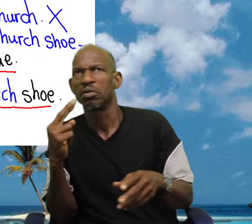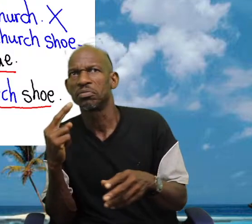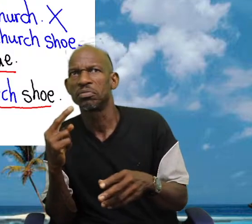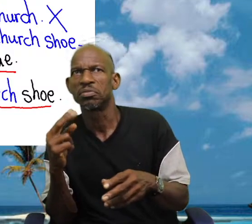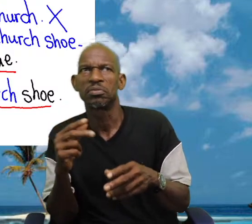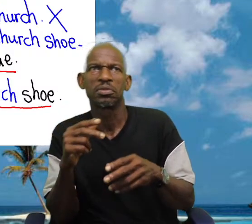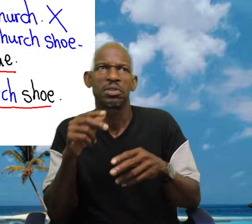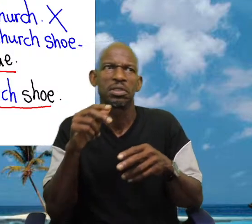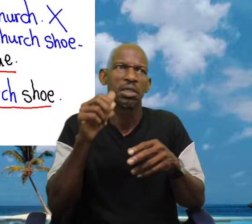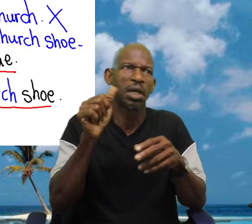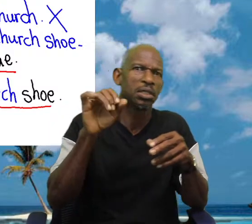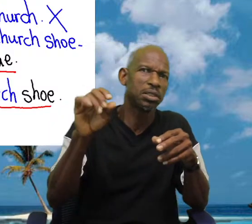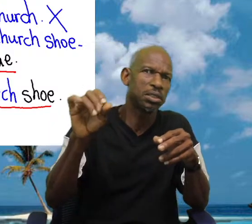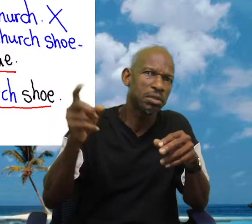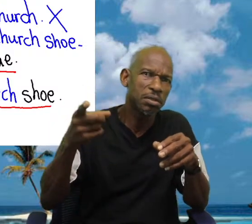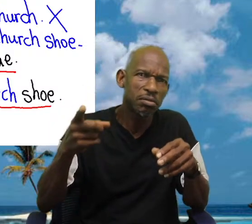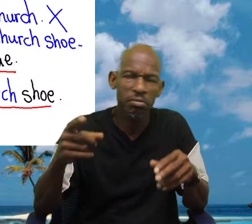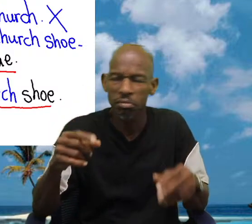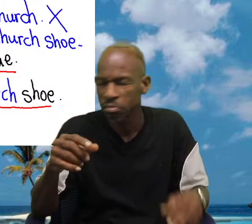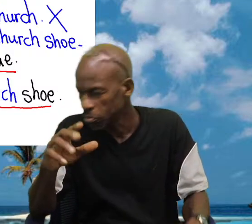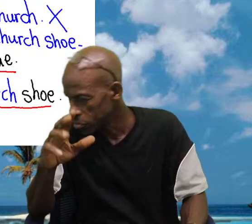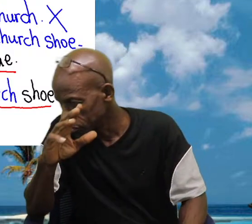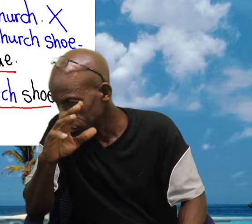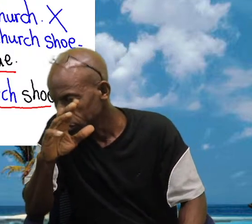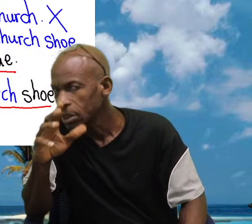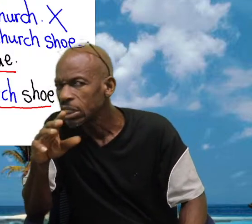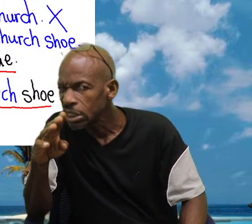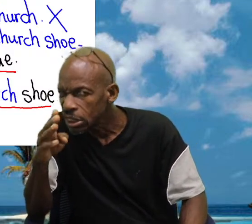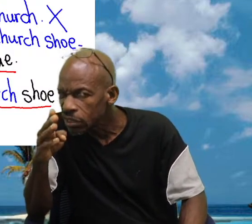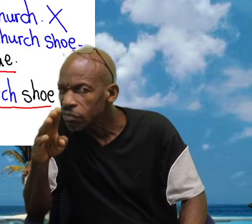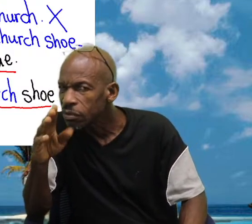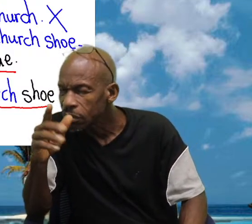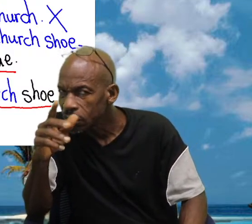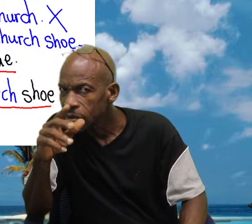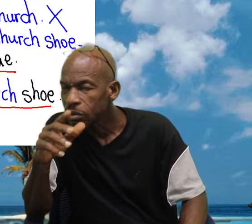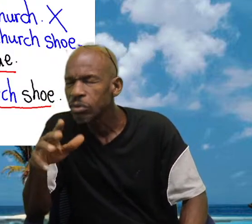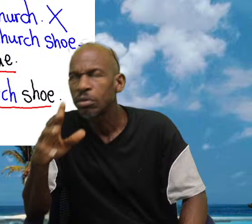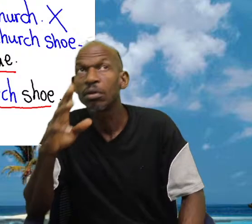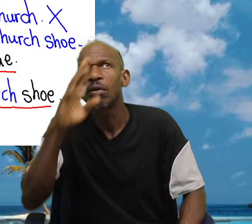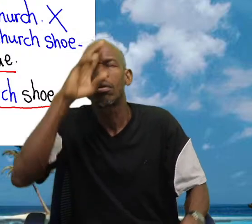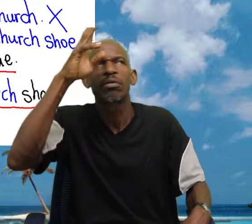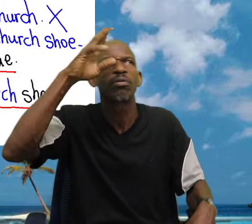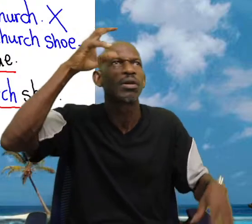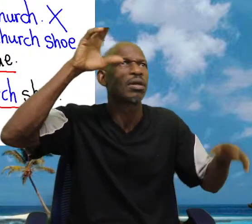in English, but you'll use it in a different way. You will create your own picture by drama.